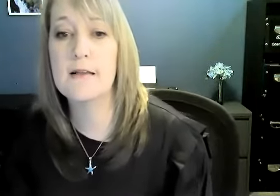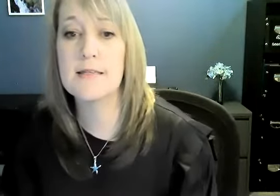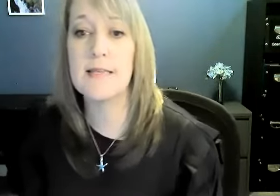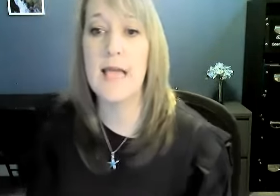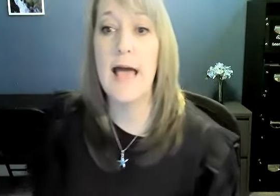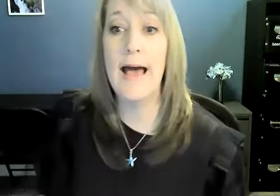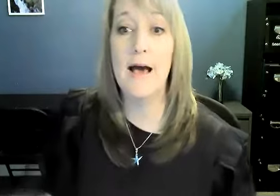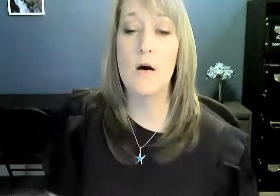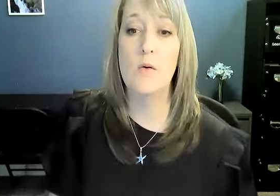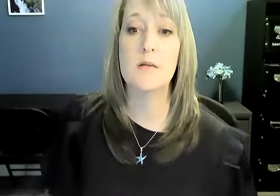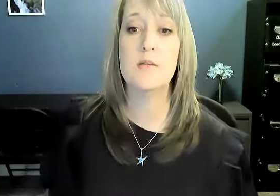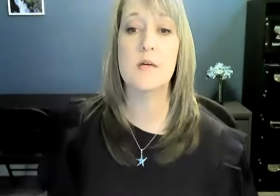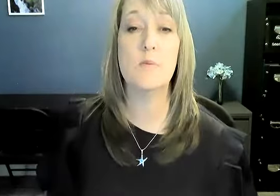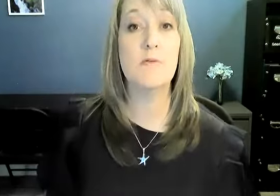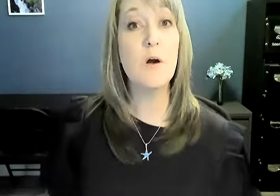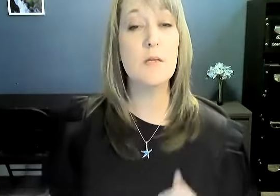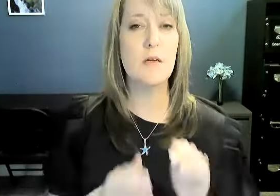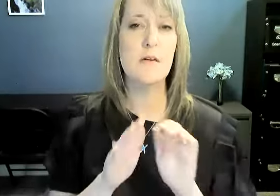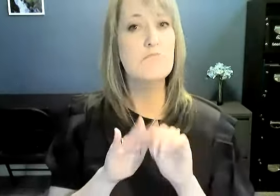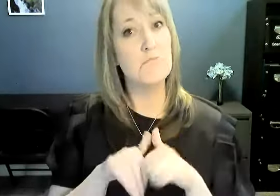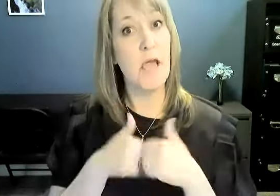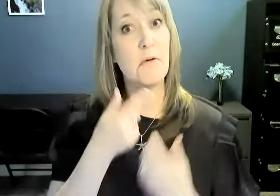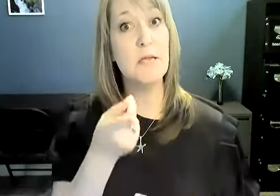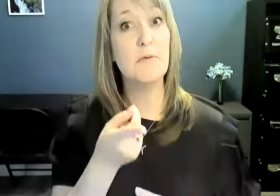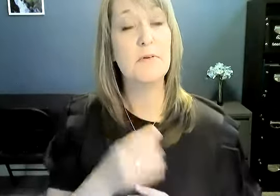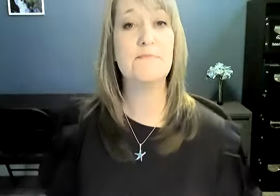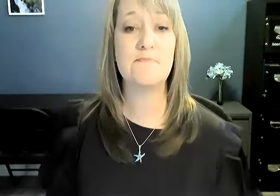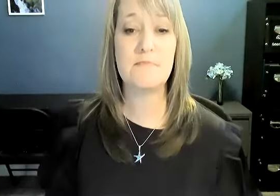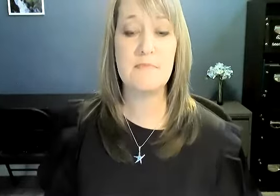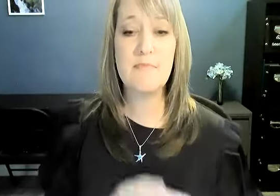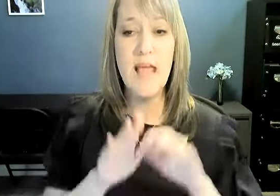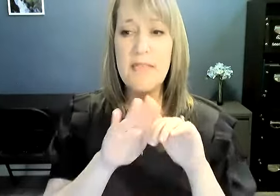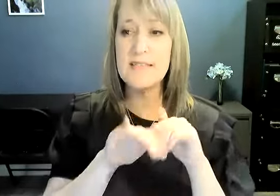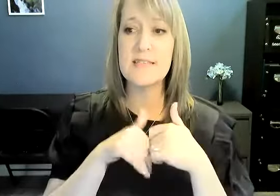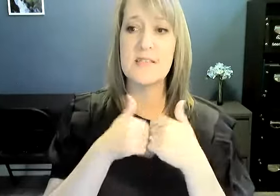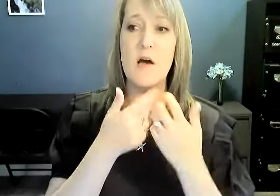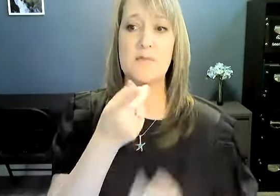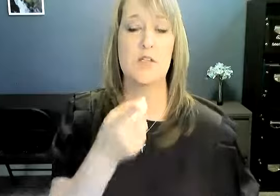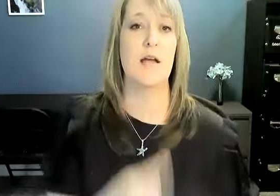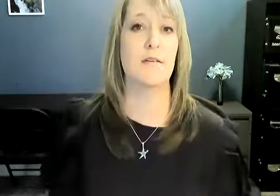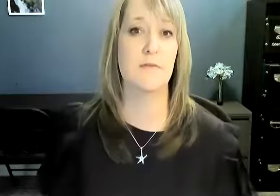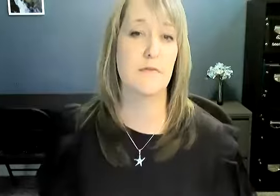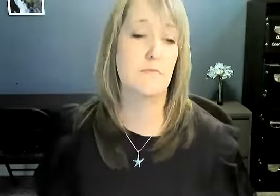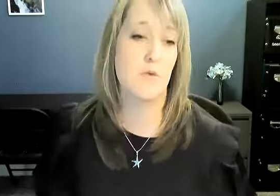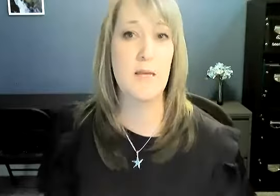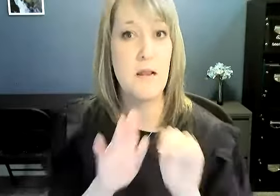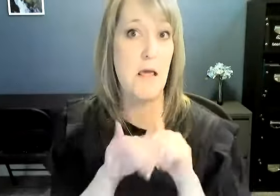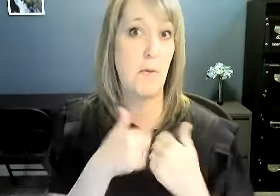Let's see, how. So before we learned, how are you? And that's a softer kind of movement. How are